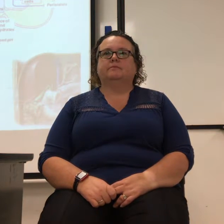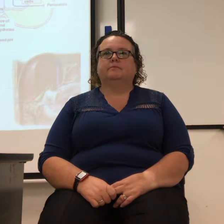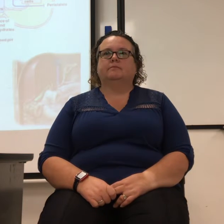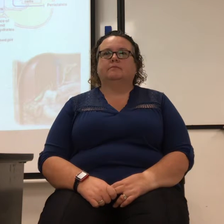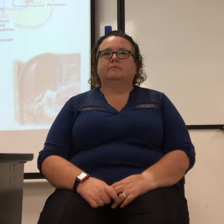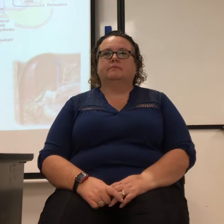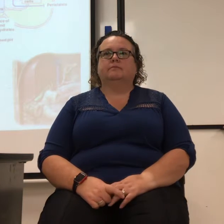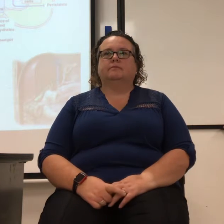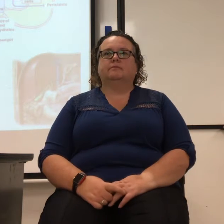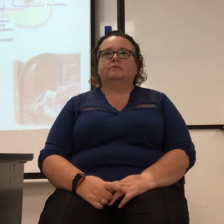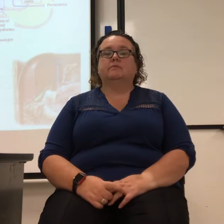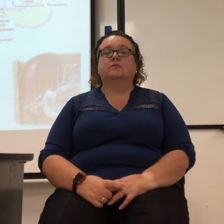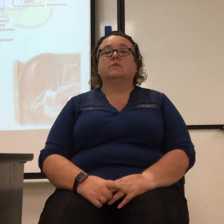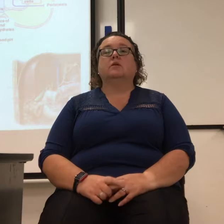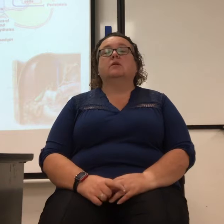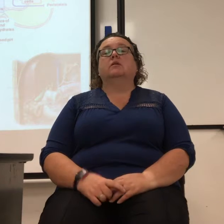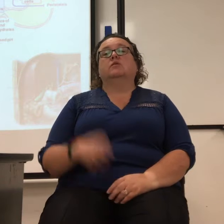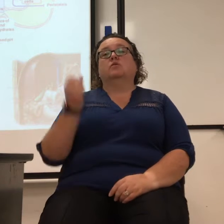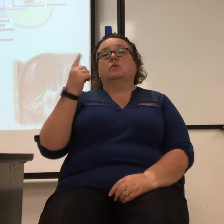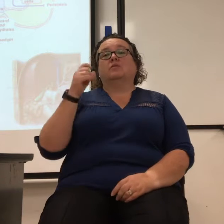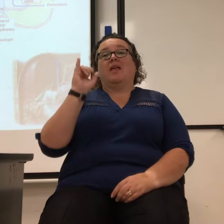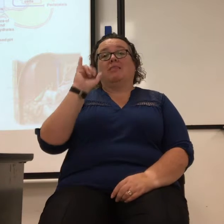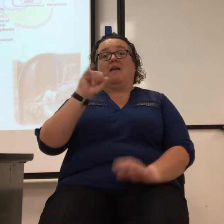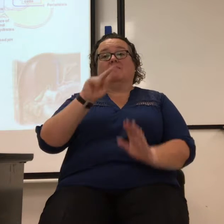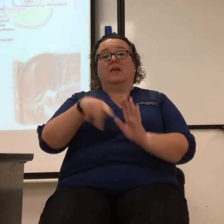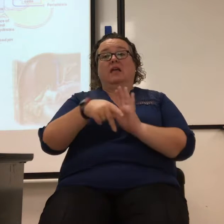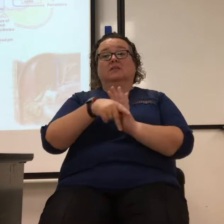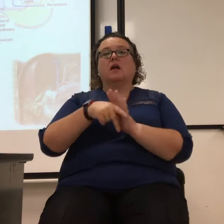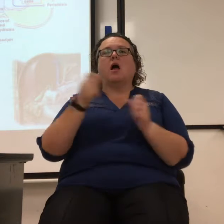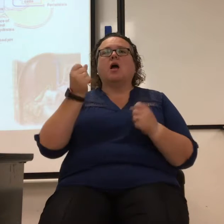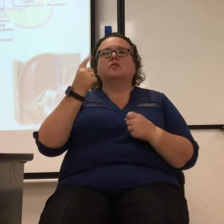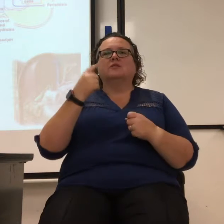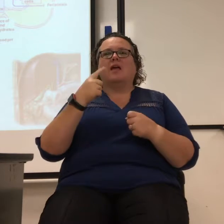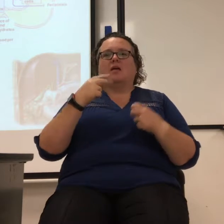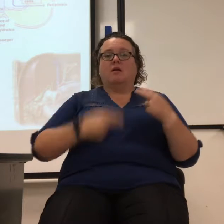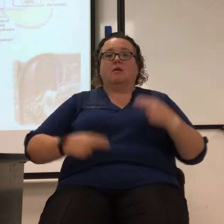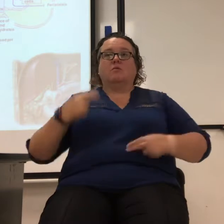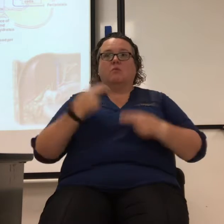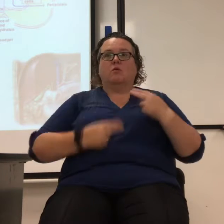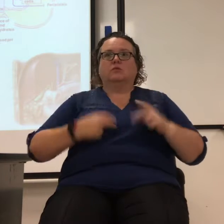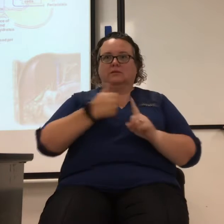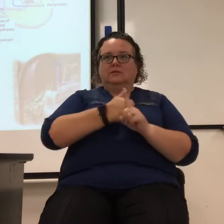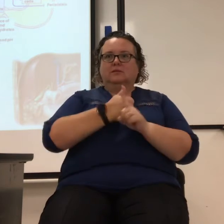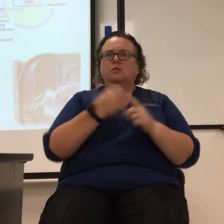the duodenum. To understand this phase, just study what these hormones do.